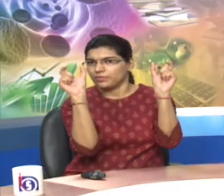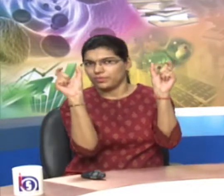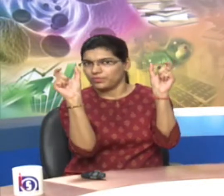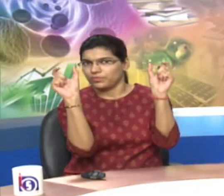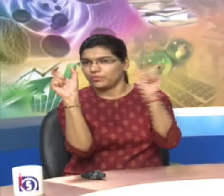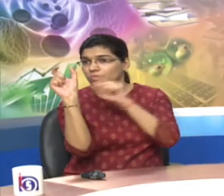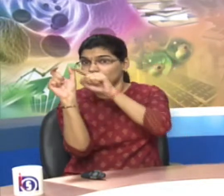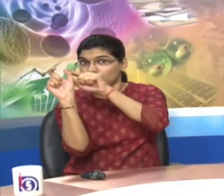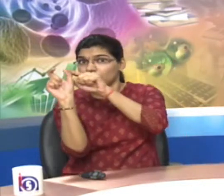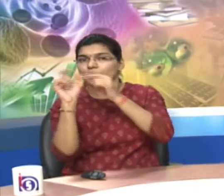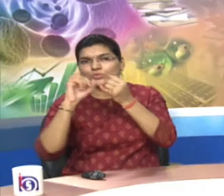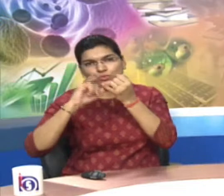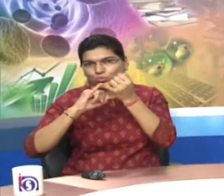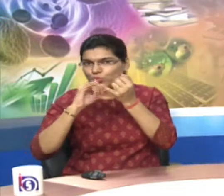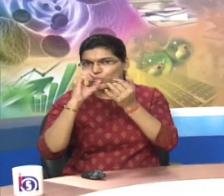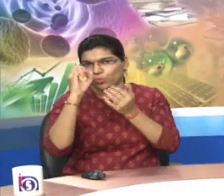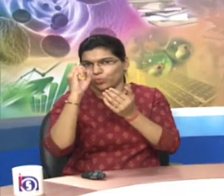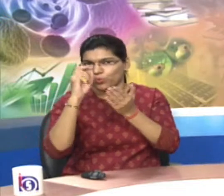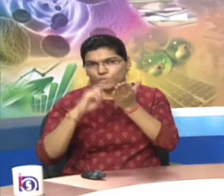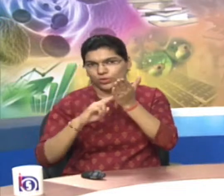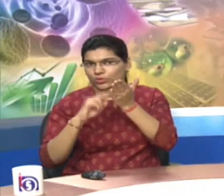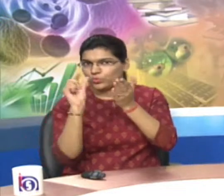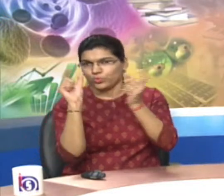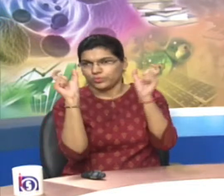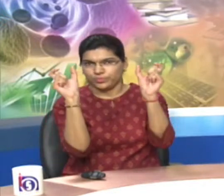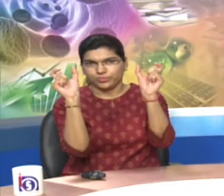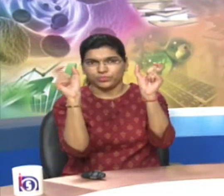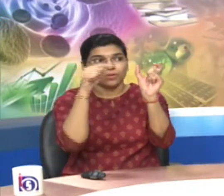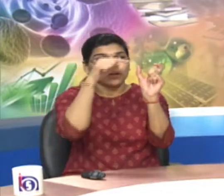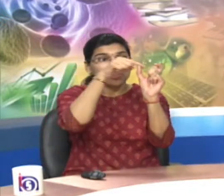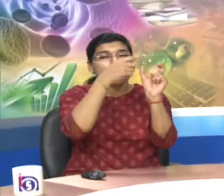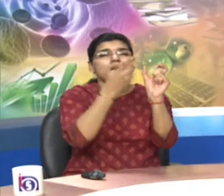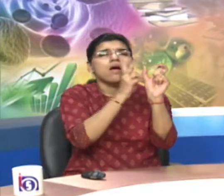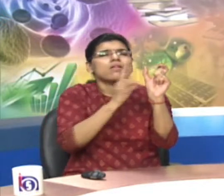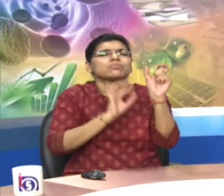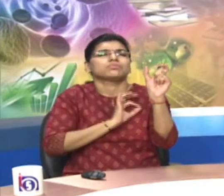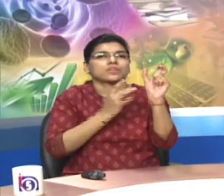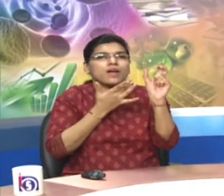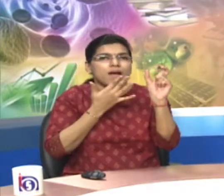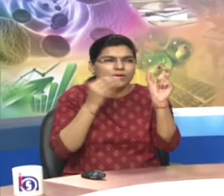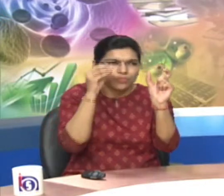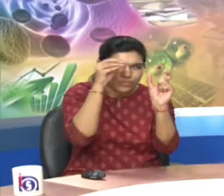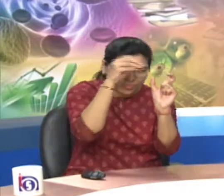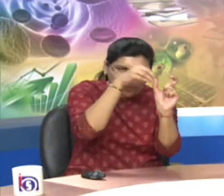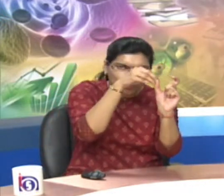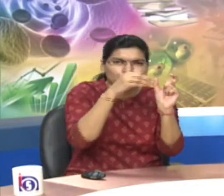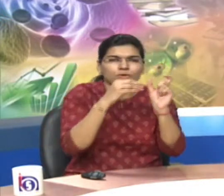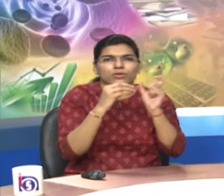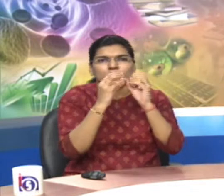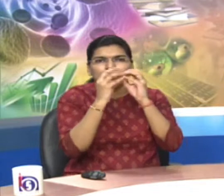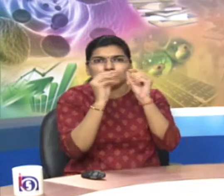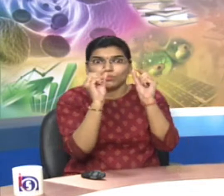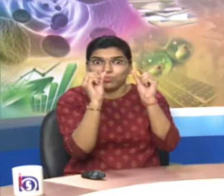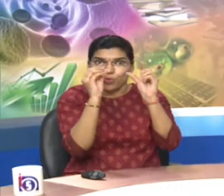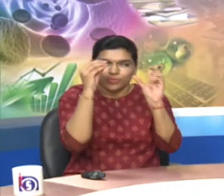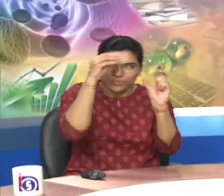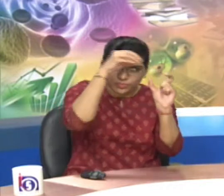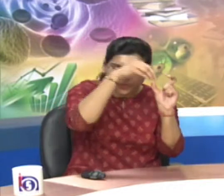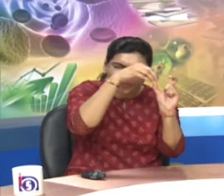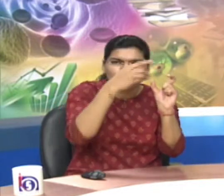Inu and there is other person whose name is Sonu. Like in Inu word, I have put the